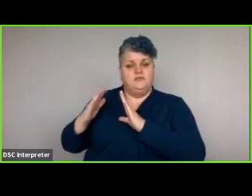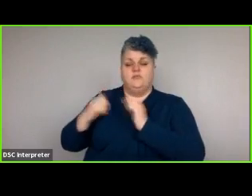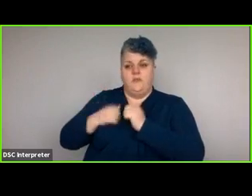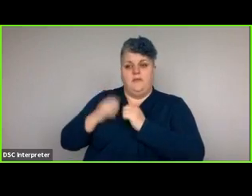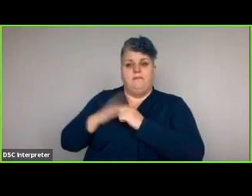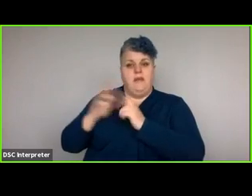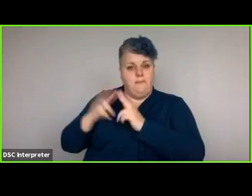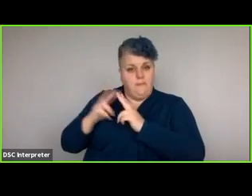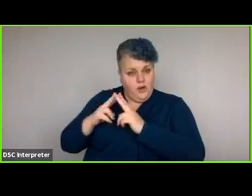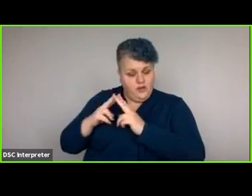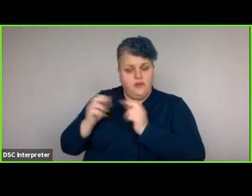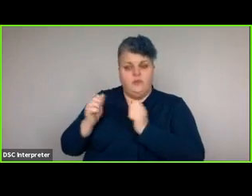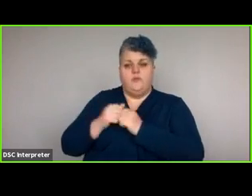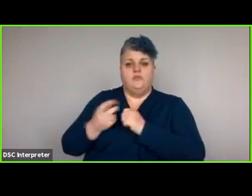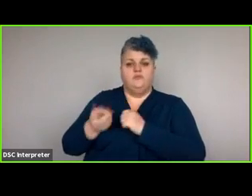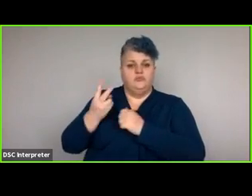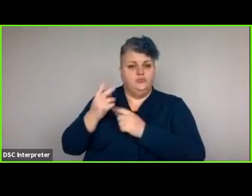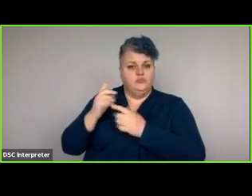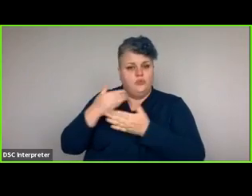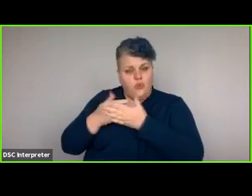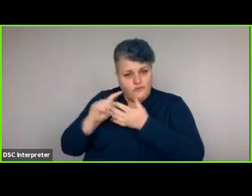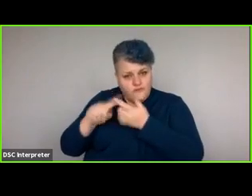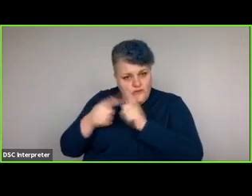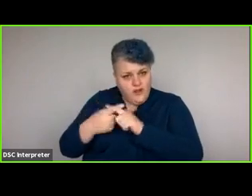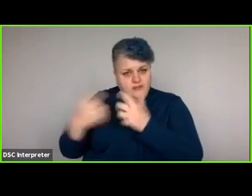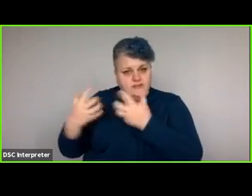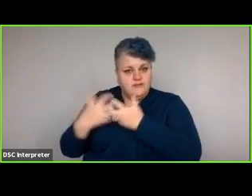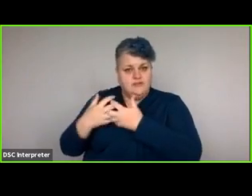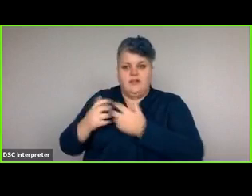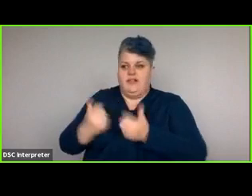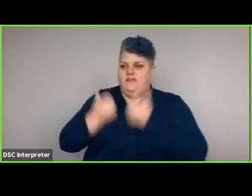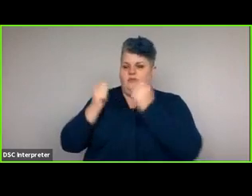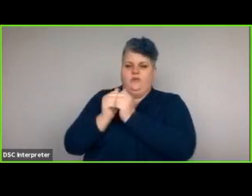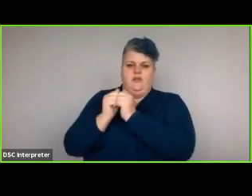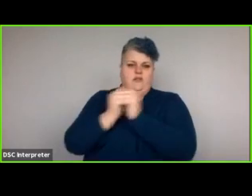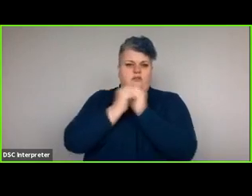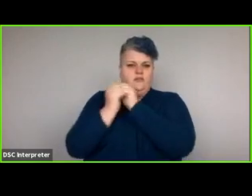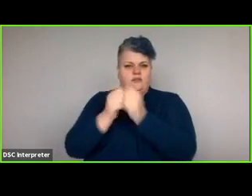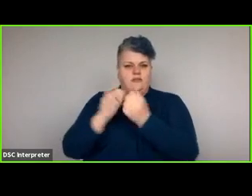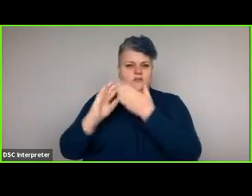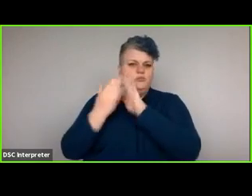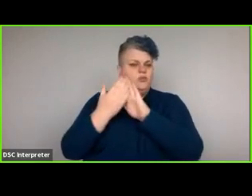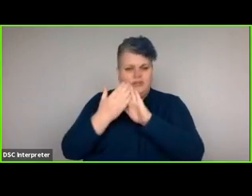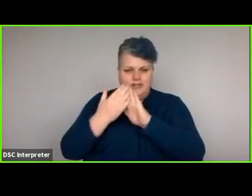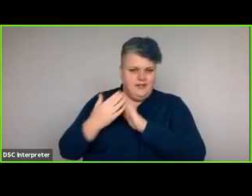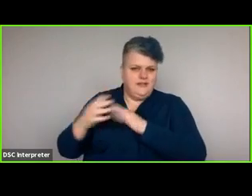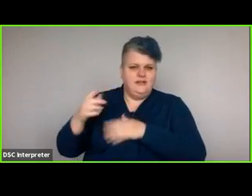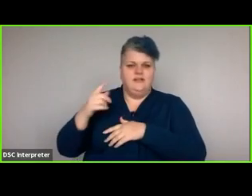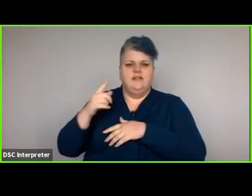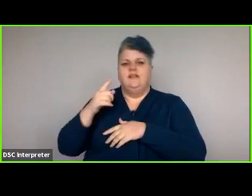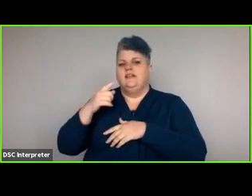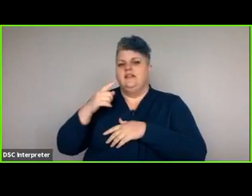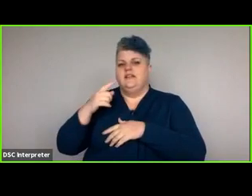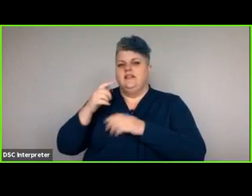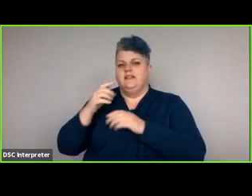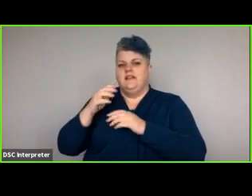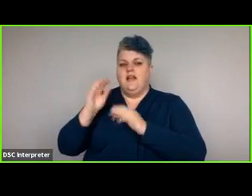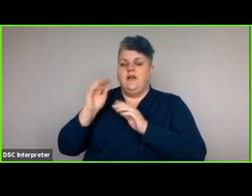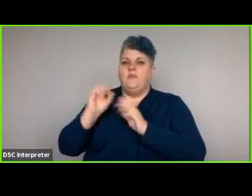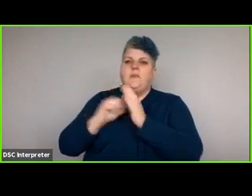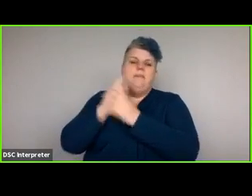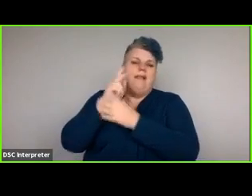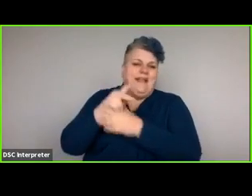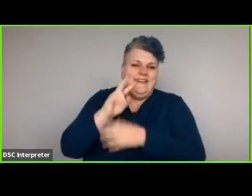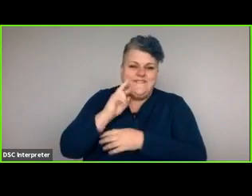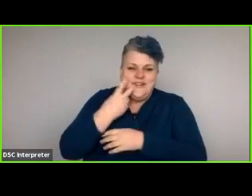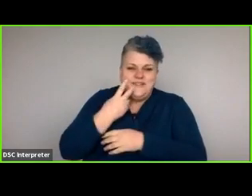and with two really close friends who we all live together, and it's commune style, and we're going back to the land, and we're planting a vegetable